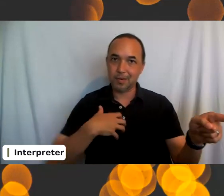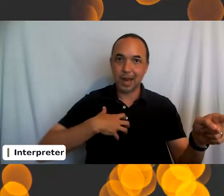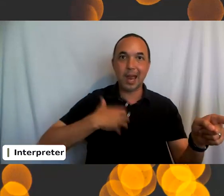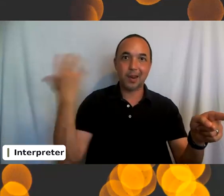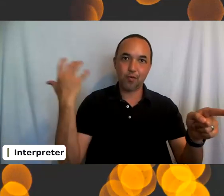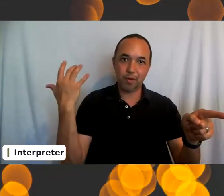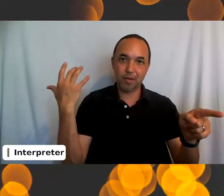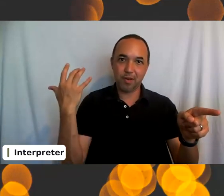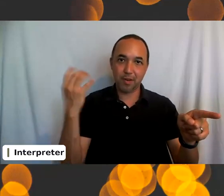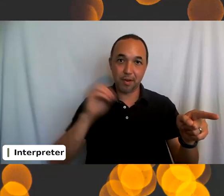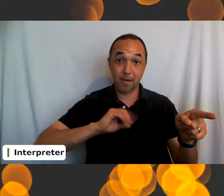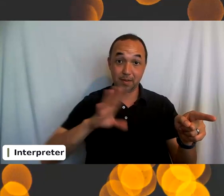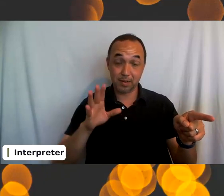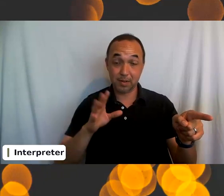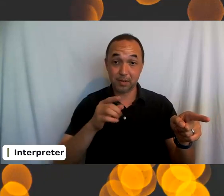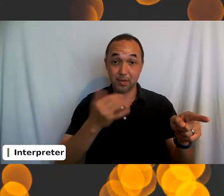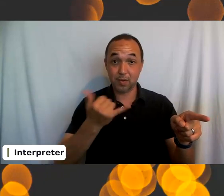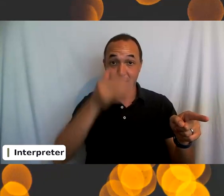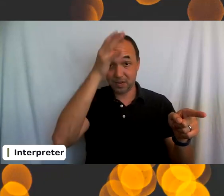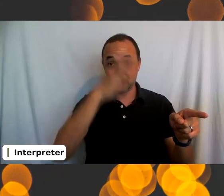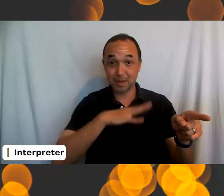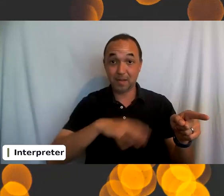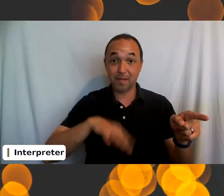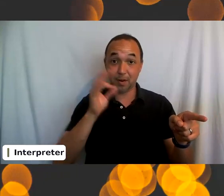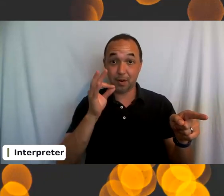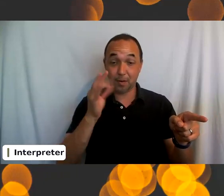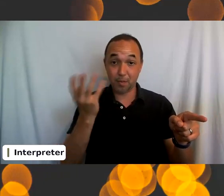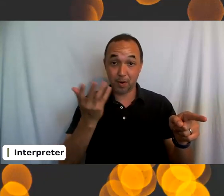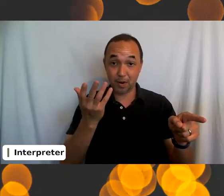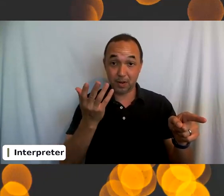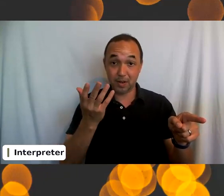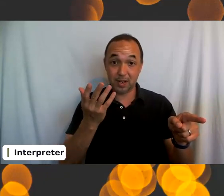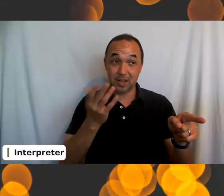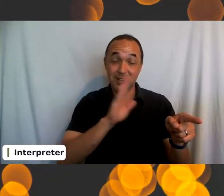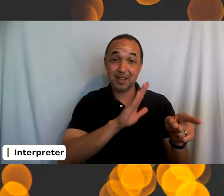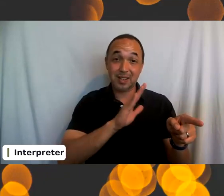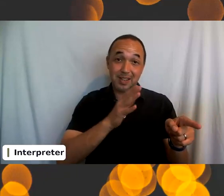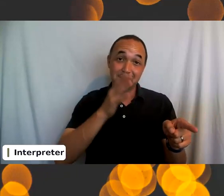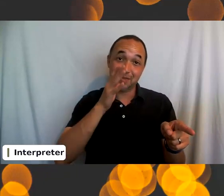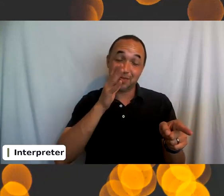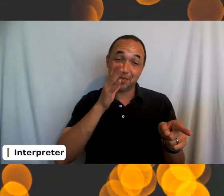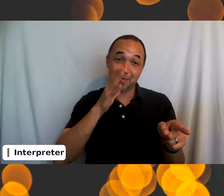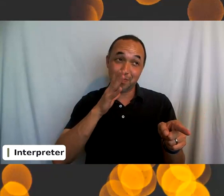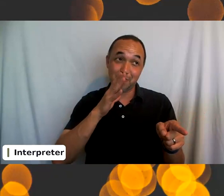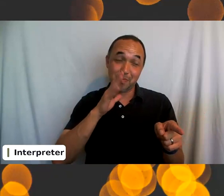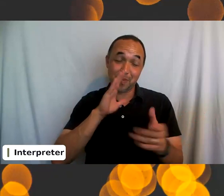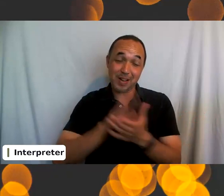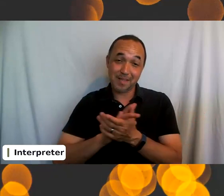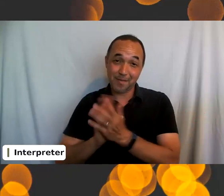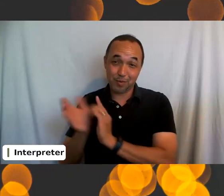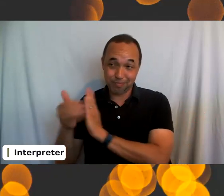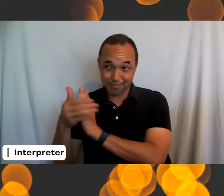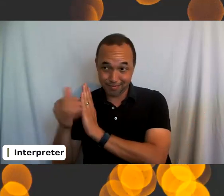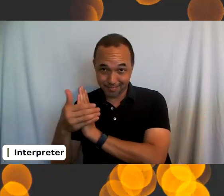this. At once, this man found out that his wife was most likely being unfaithful, and B,